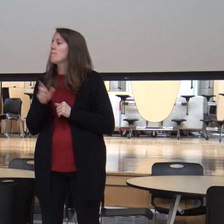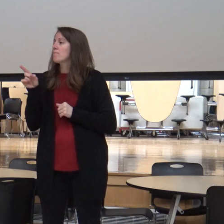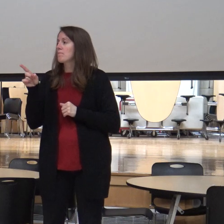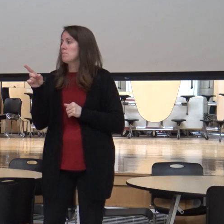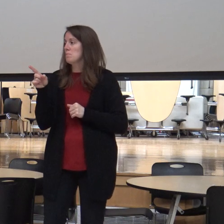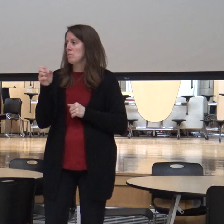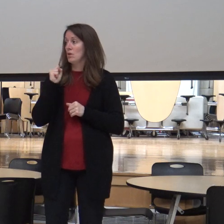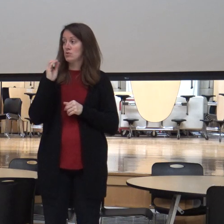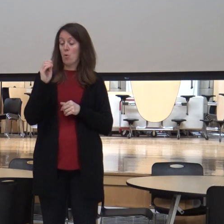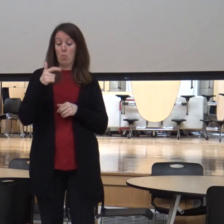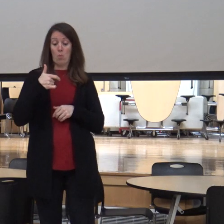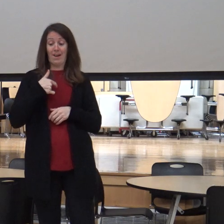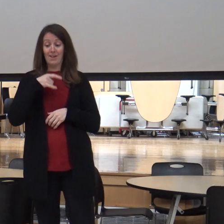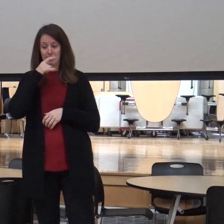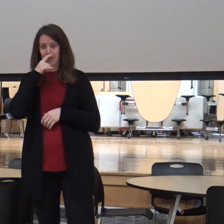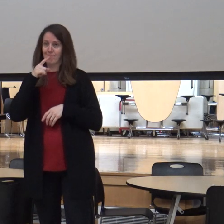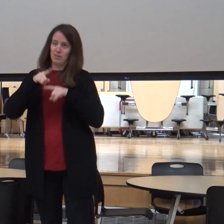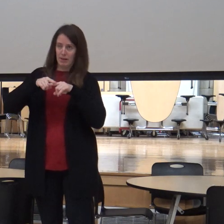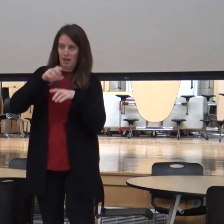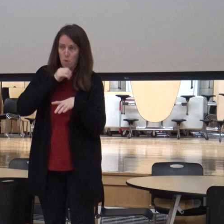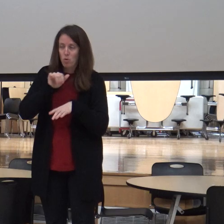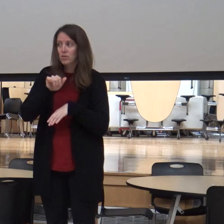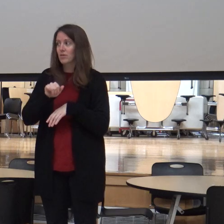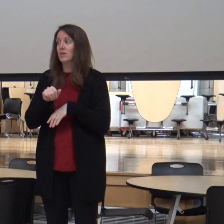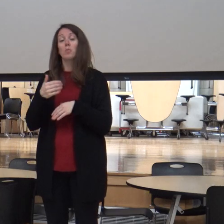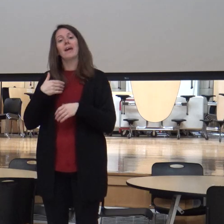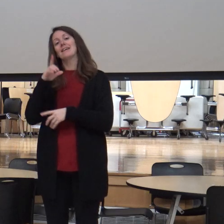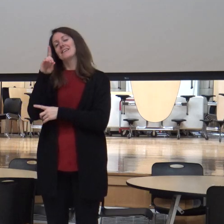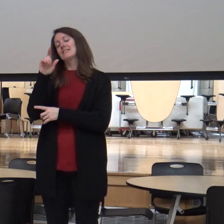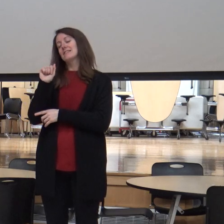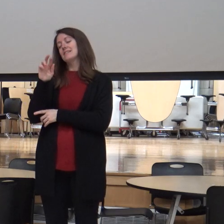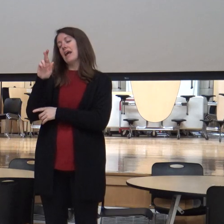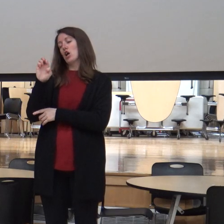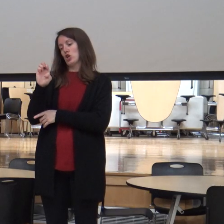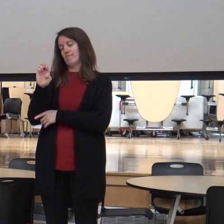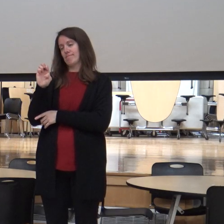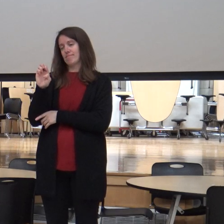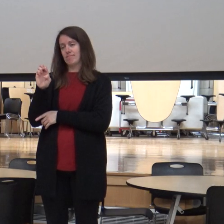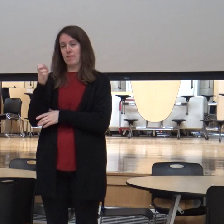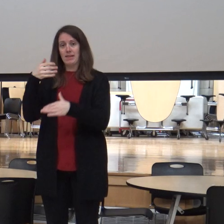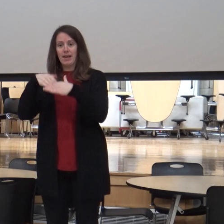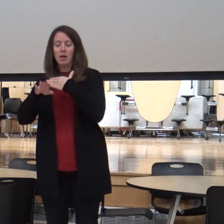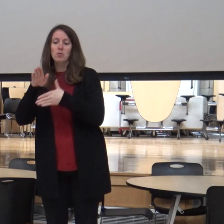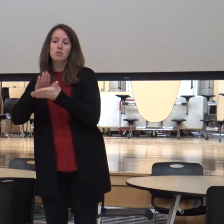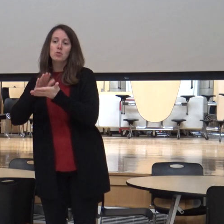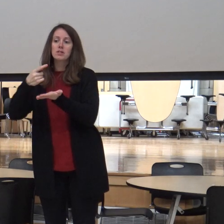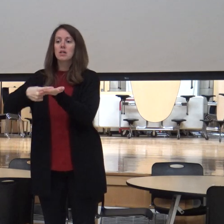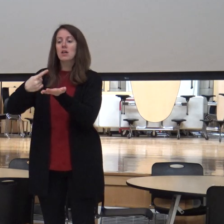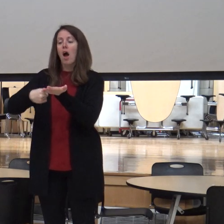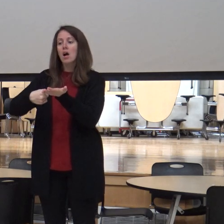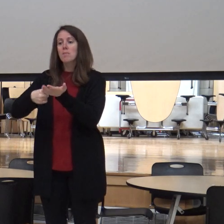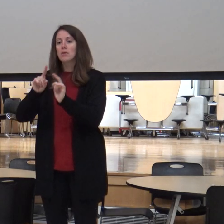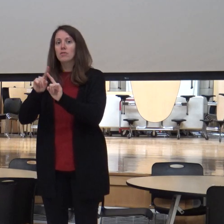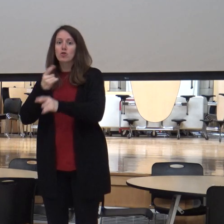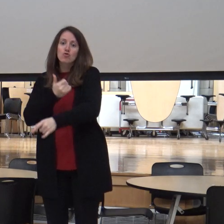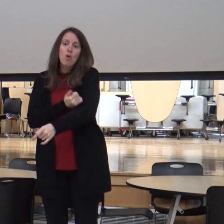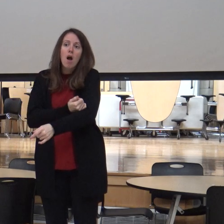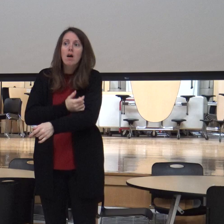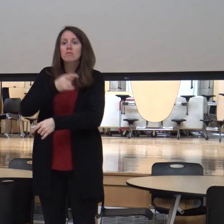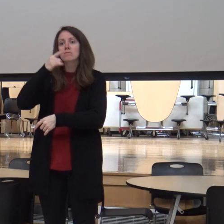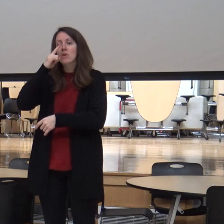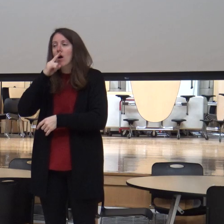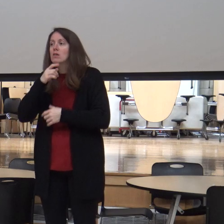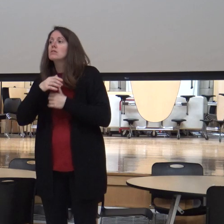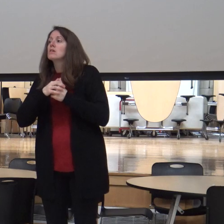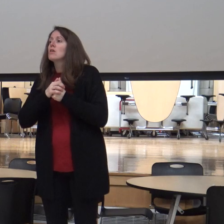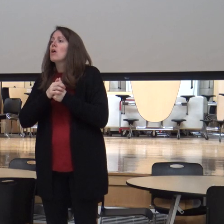So when we were kids, depending on how old you are, there was DARE, right? Like, mm-hmm. They came into schools, they talked about drugs, yep. All sorts of different education. What type